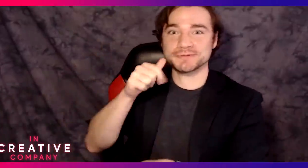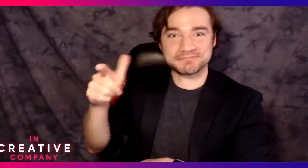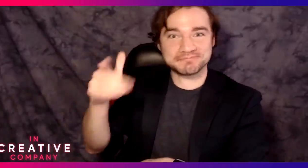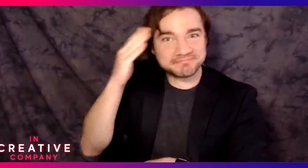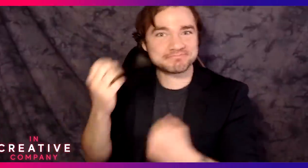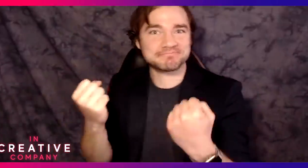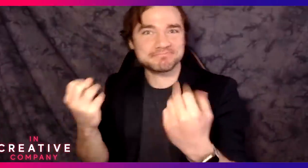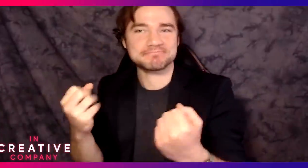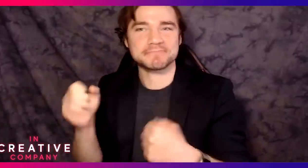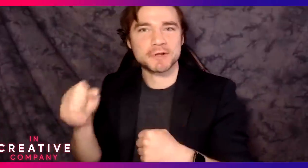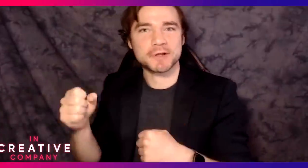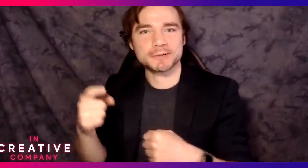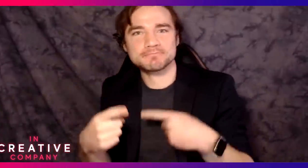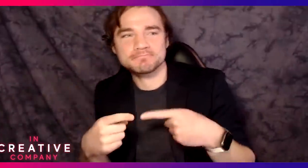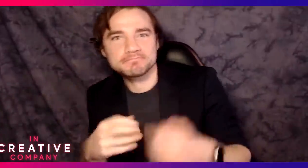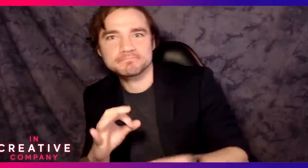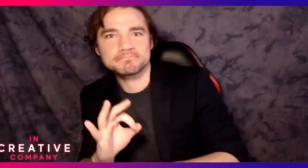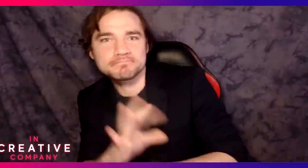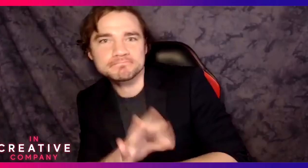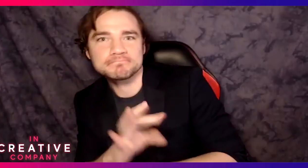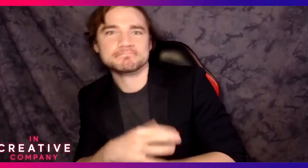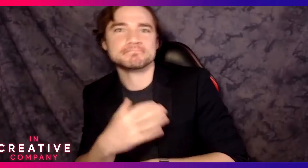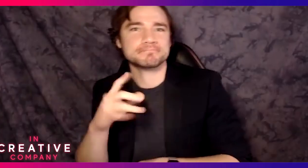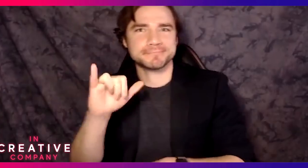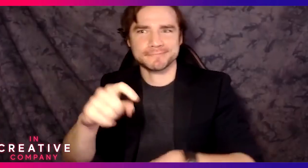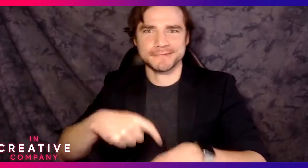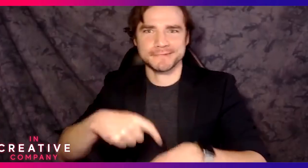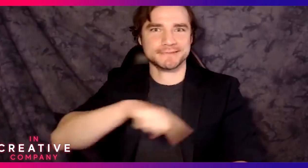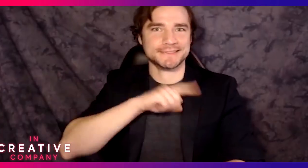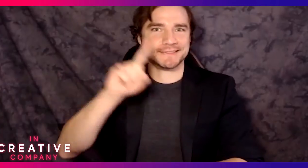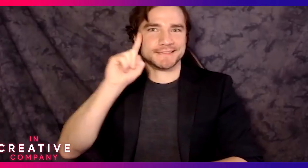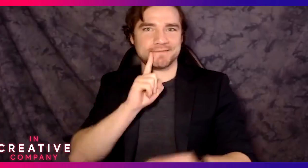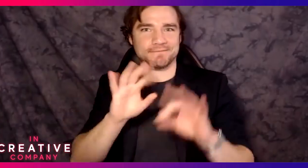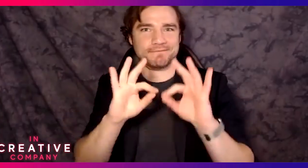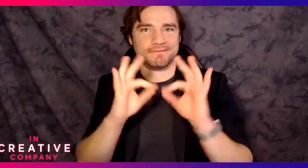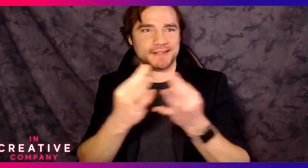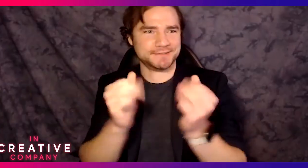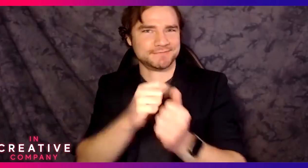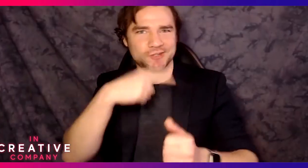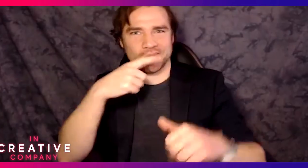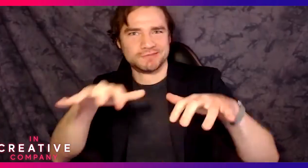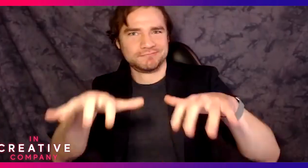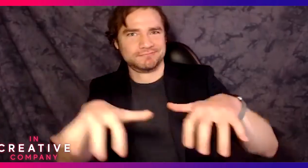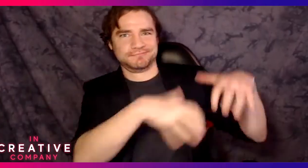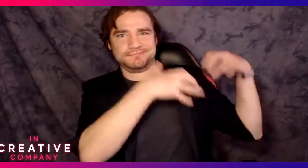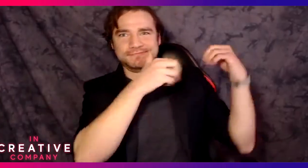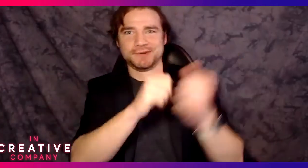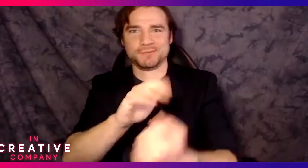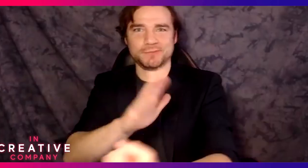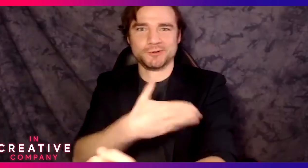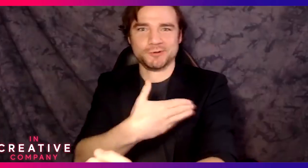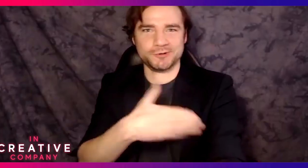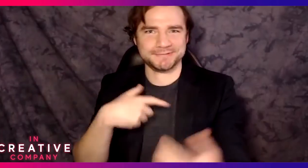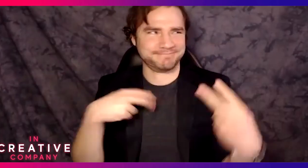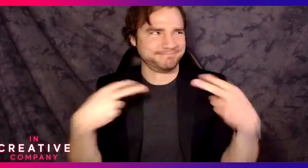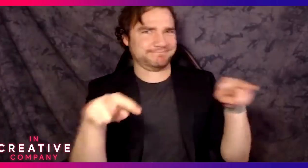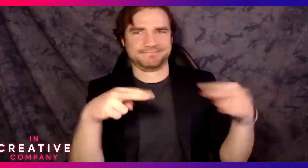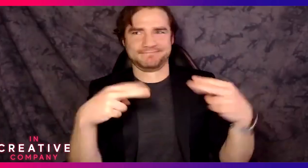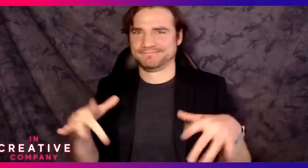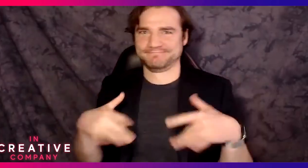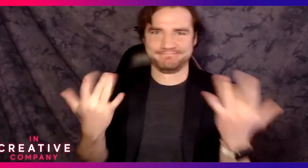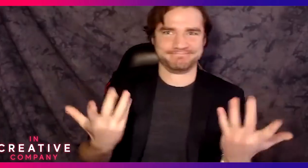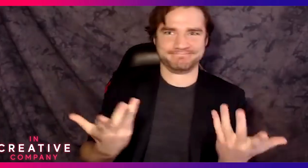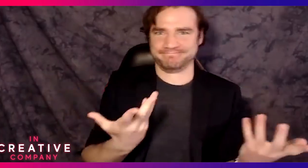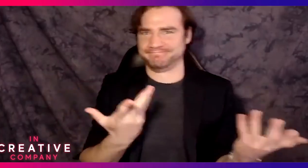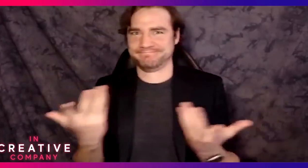scene with the music and the song because, you know, at that time she was kind of like sort of interpreting and kind of feeding us, the deaf family, a little bit of what was going on while we were